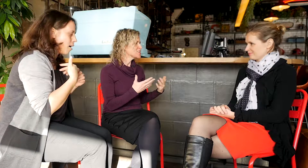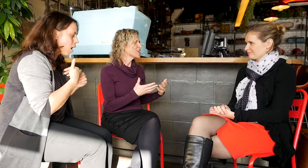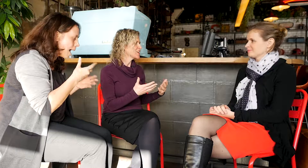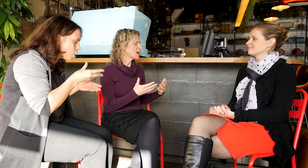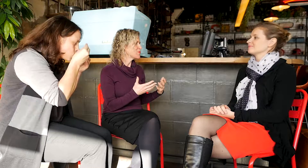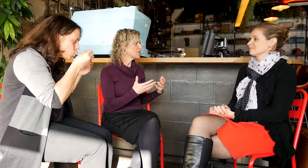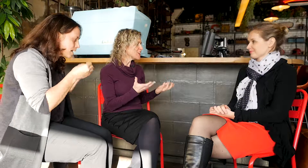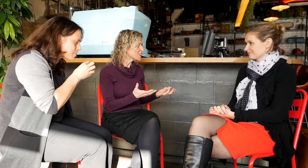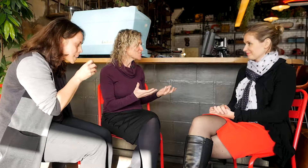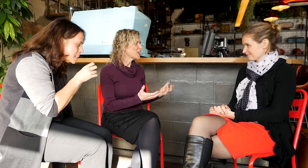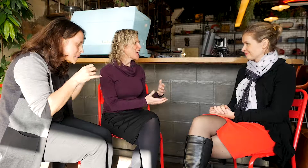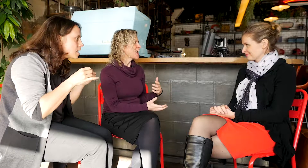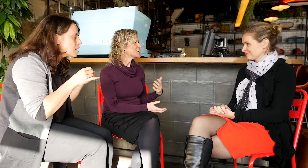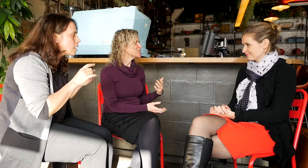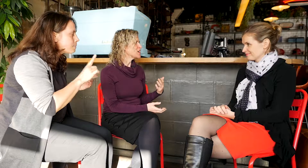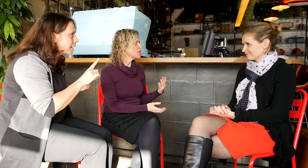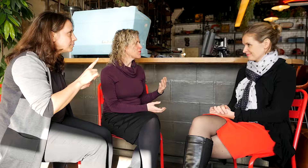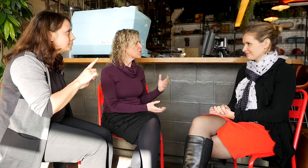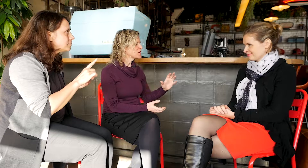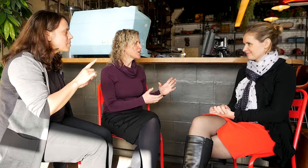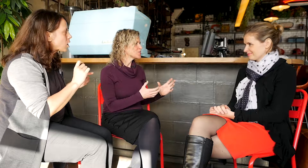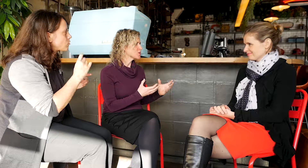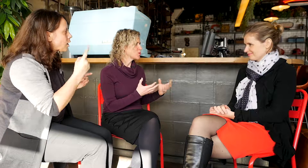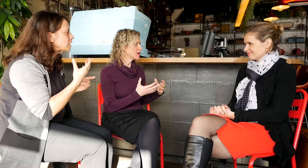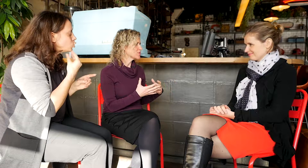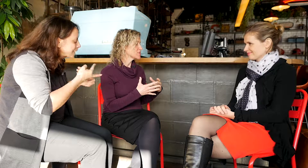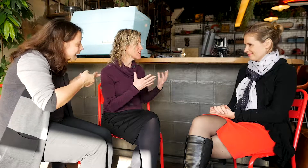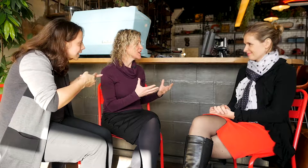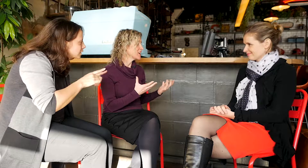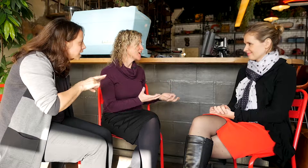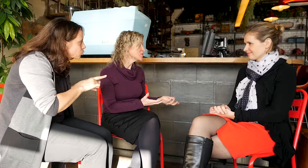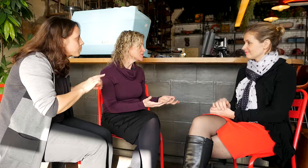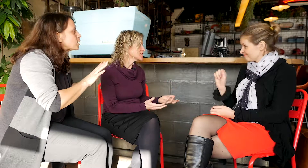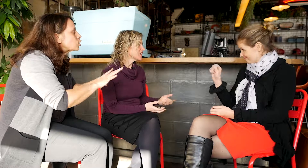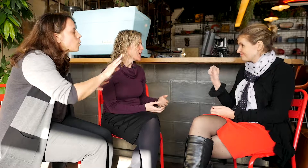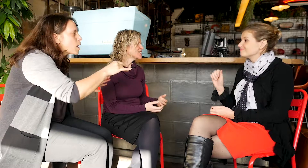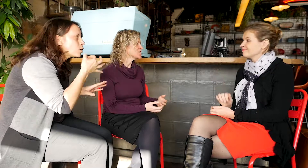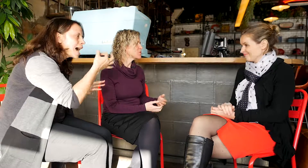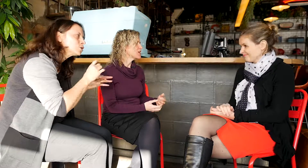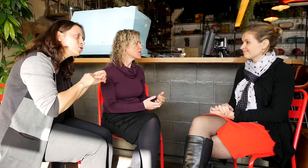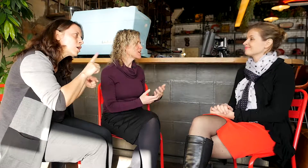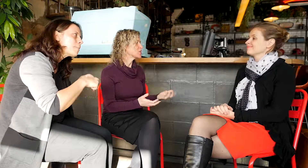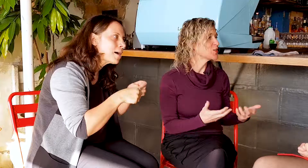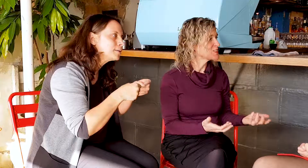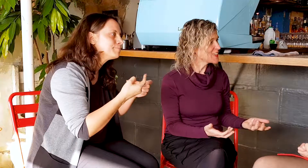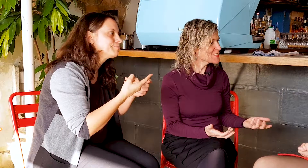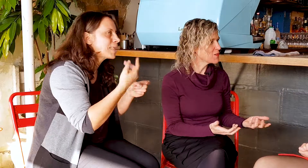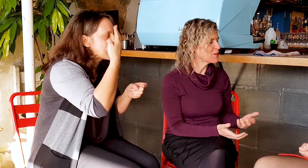using English. And I wanted to ask you about sign names And to me that makes a lot of sense